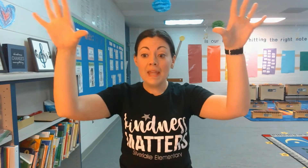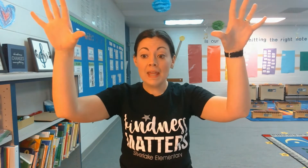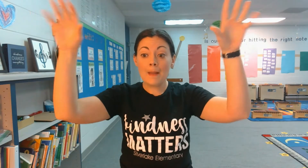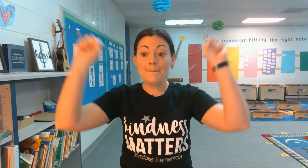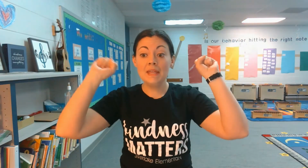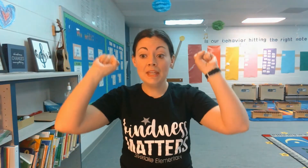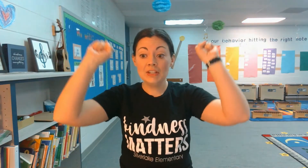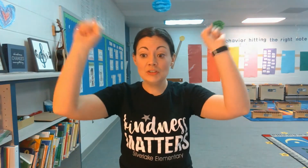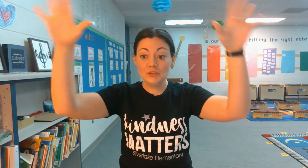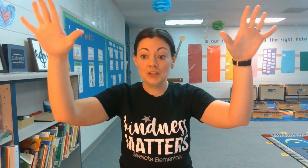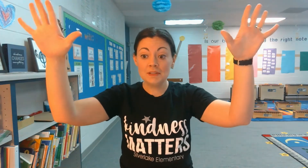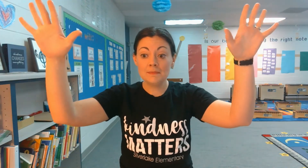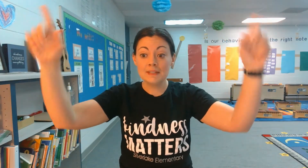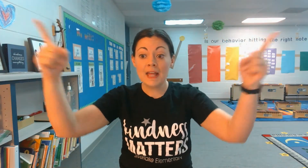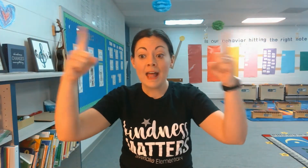big trees